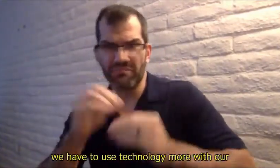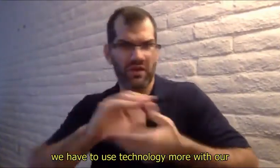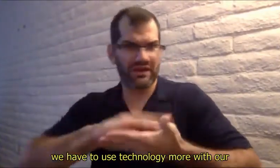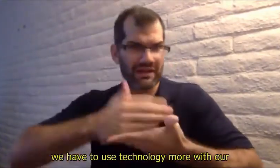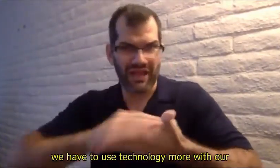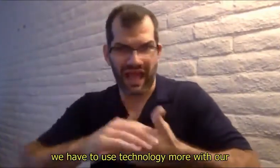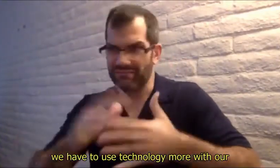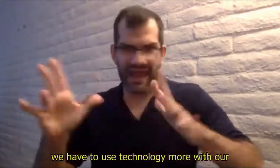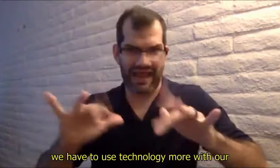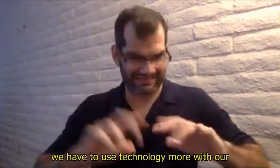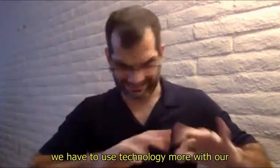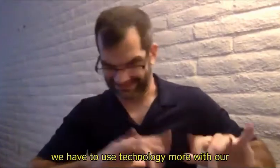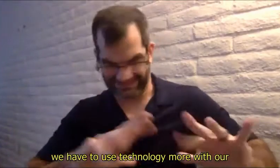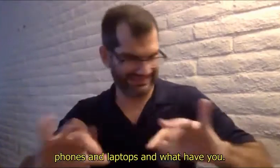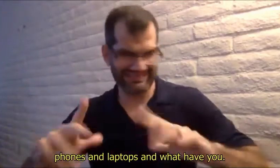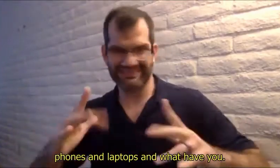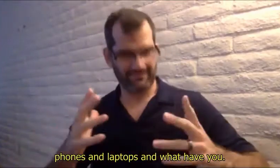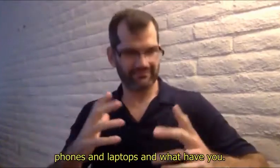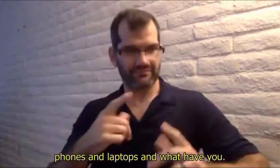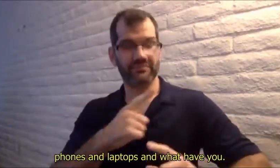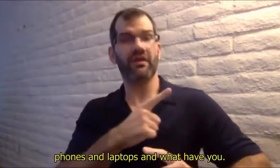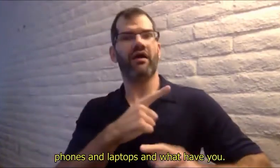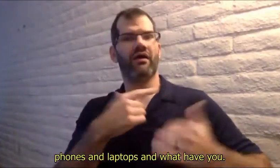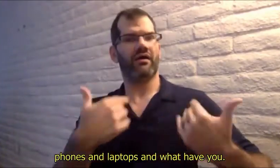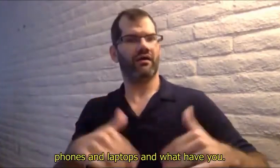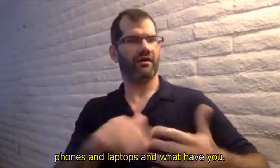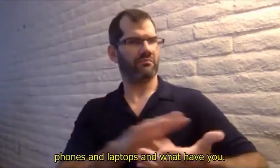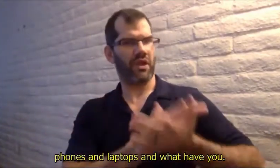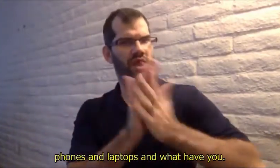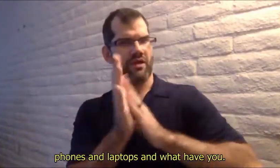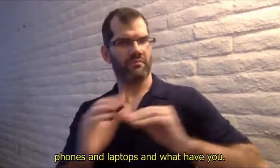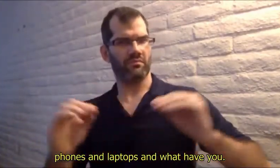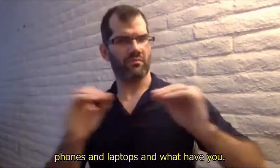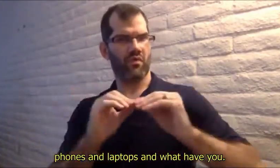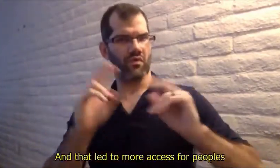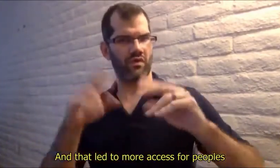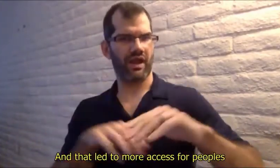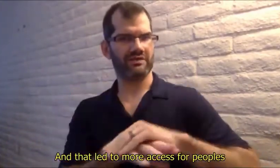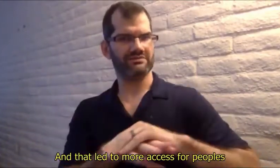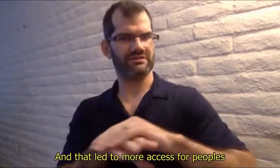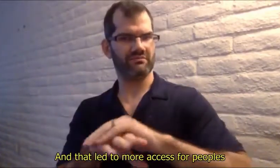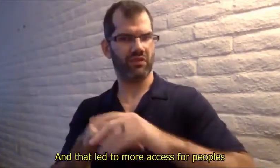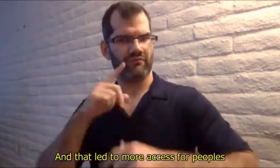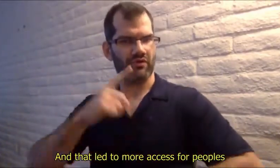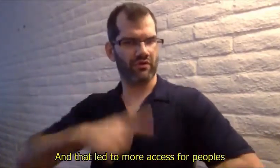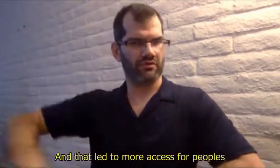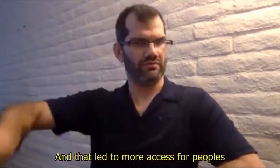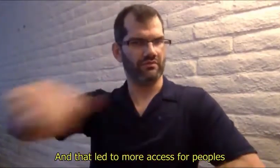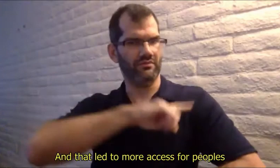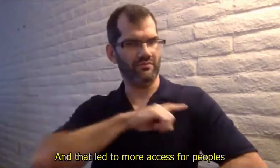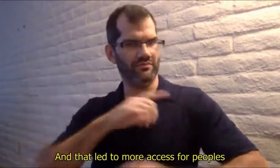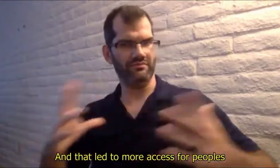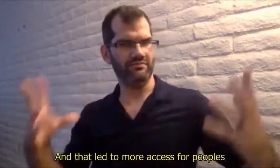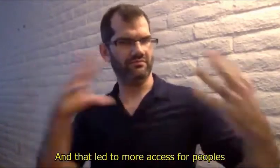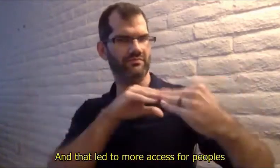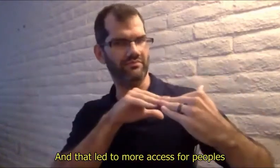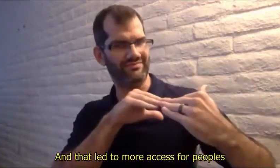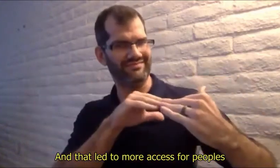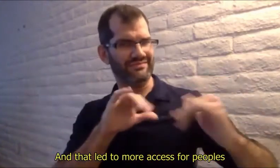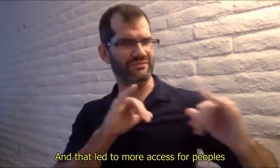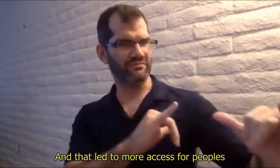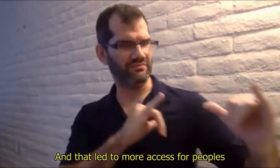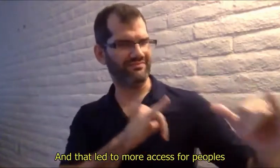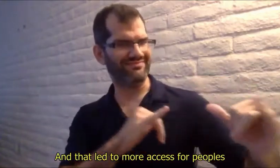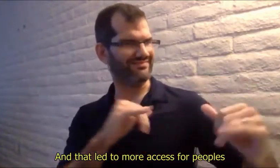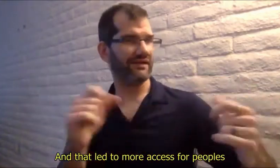We had to use technology more with our phones and laptops and what have you. And that led to more